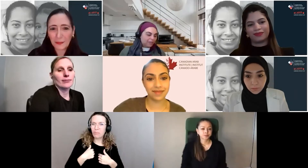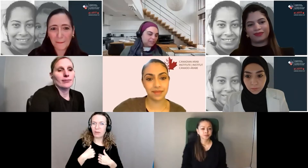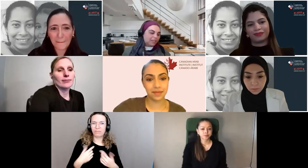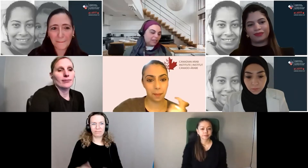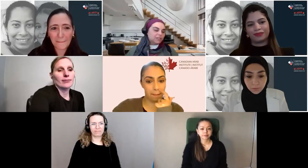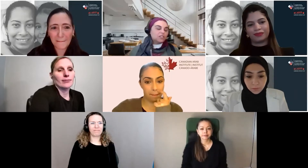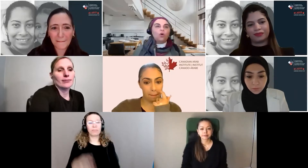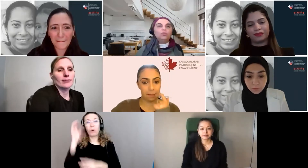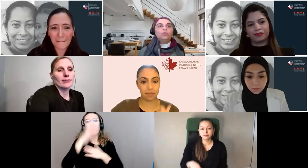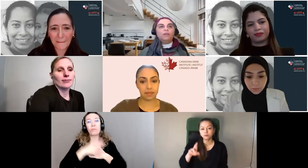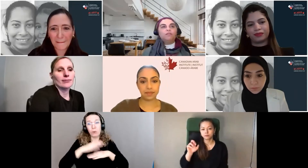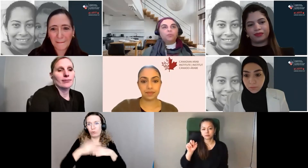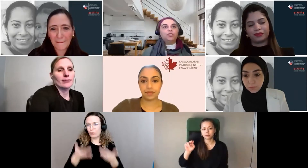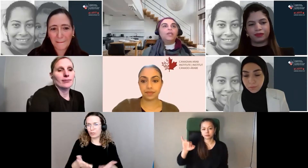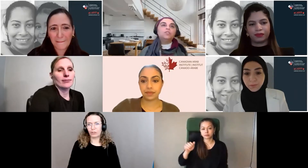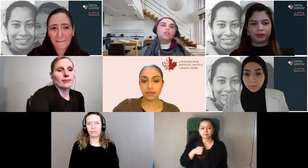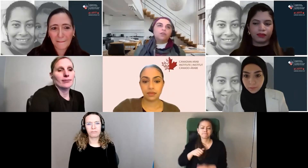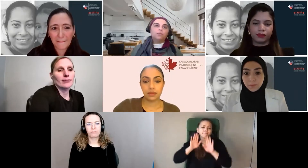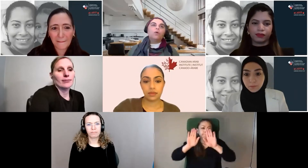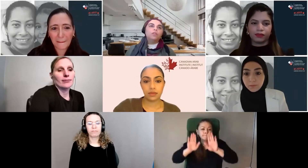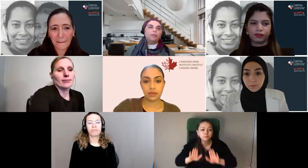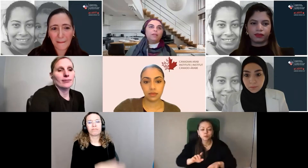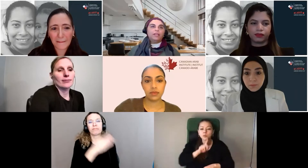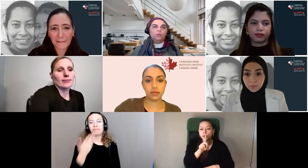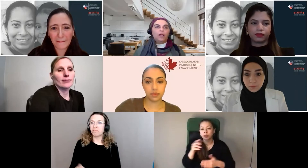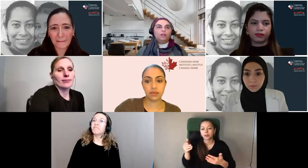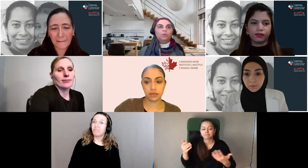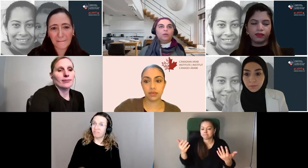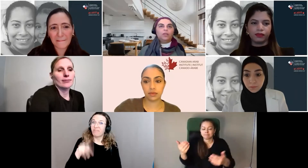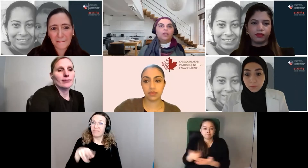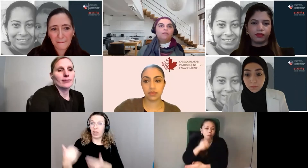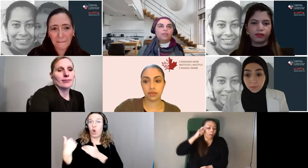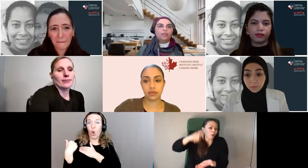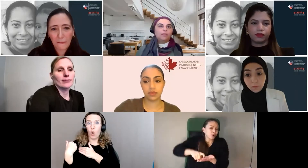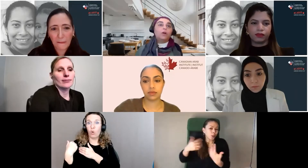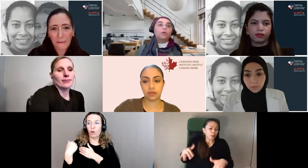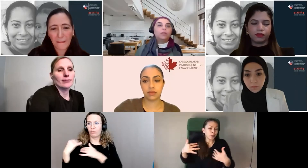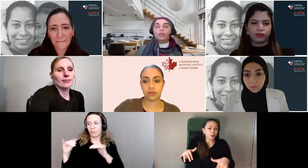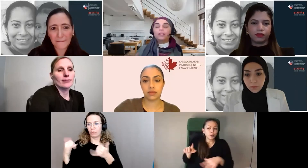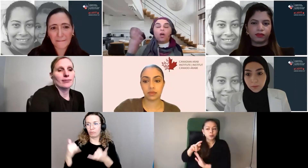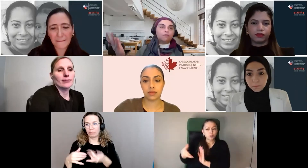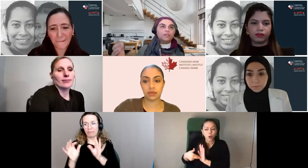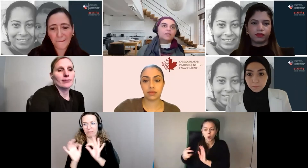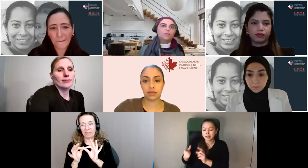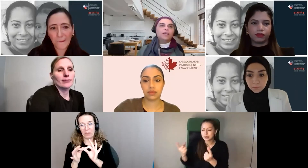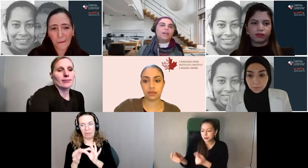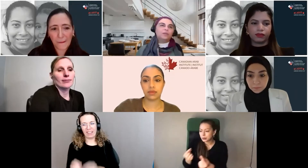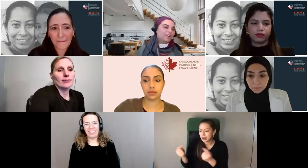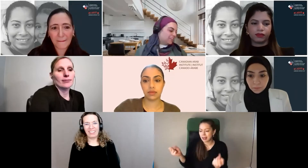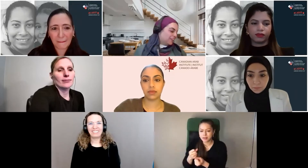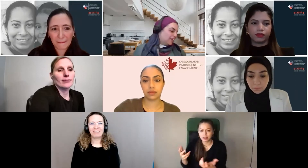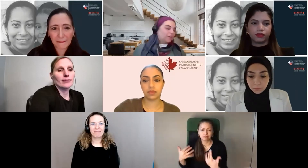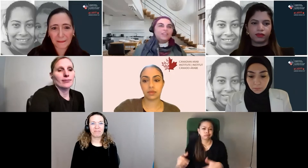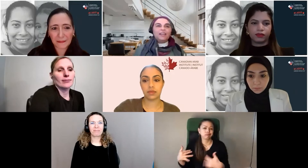That's amazing, and it gives us a whole new level of appreciation for the role they play as well within everything that is offered right out